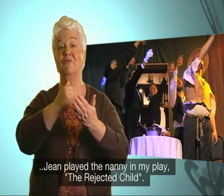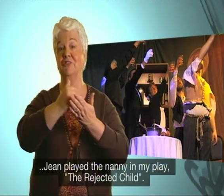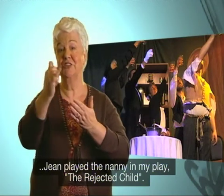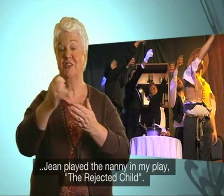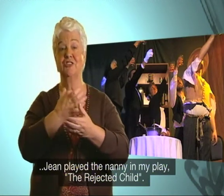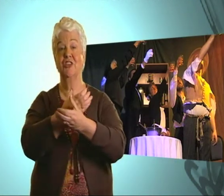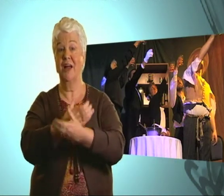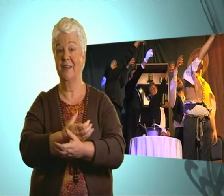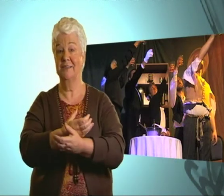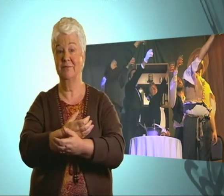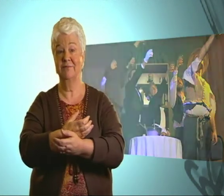Child.